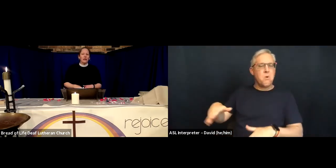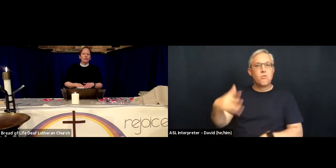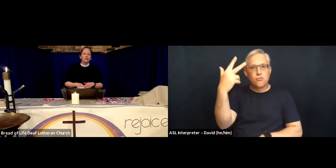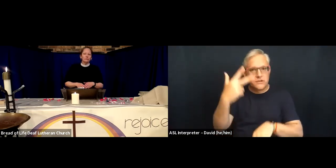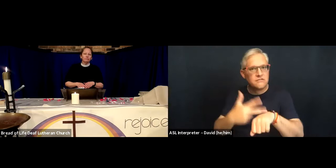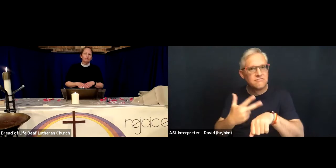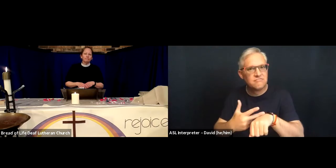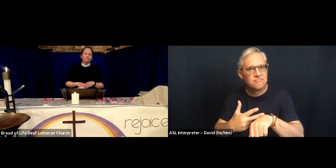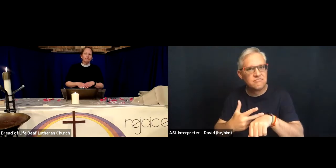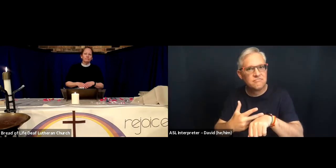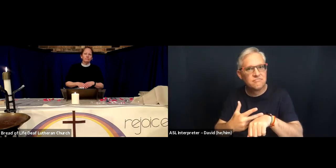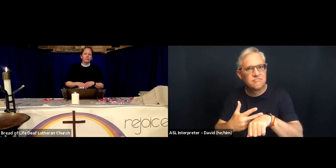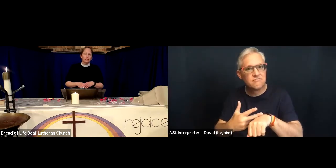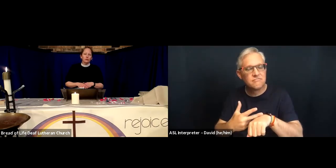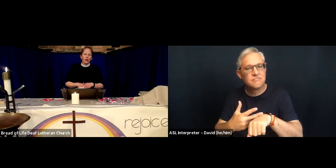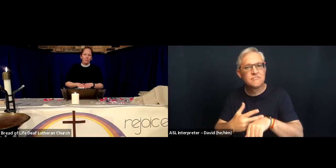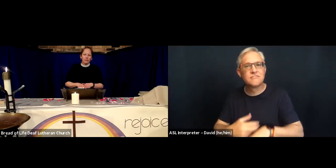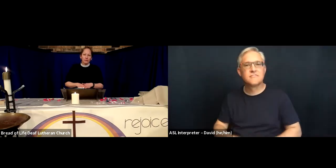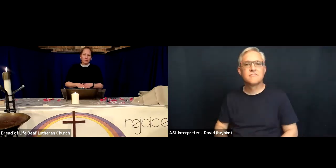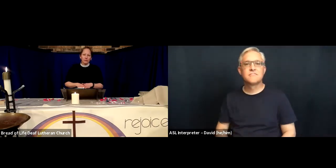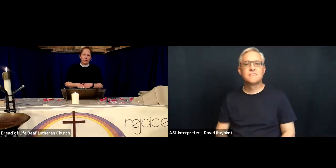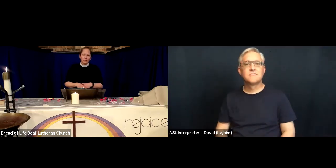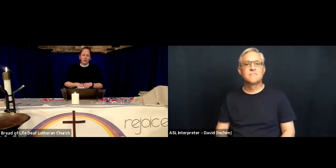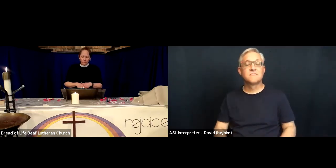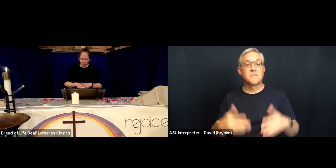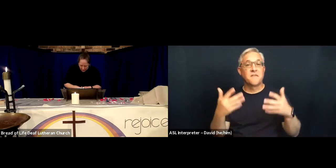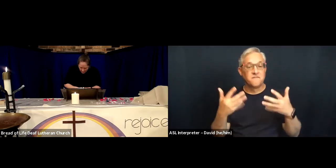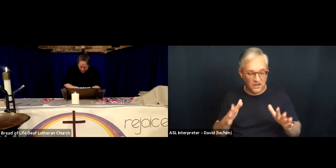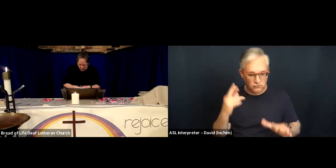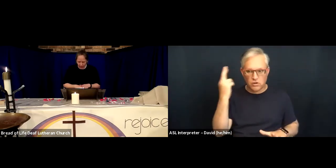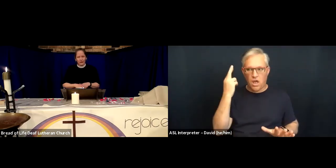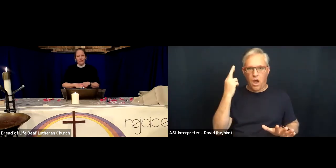And then he wept.